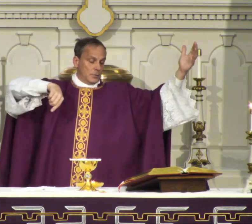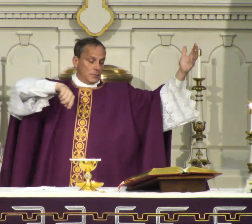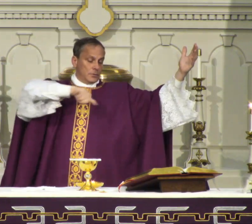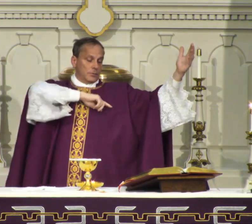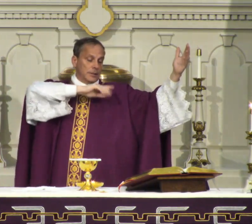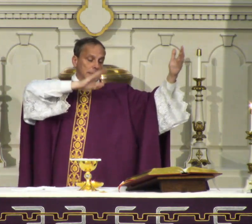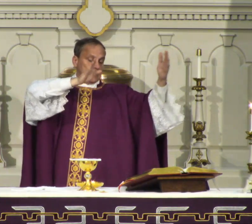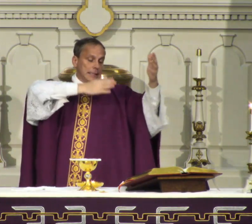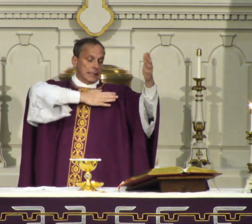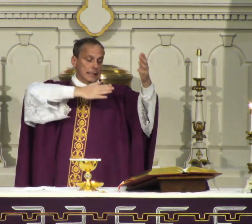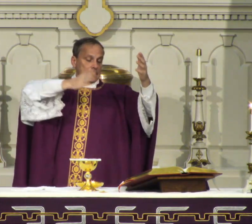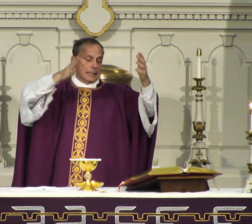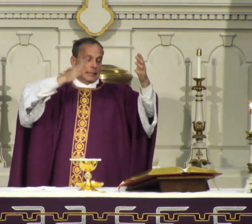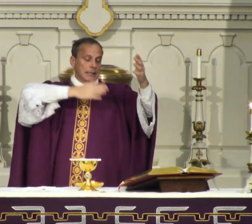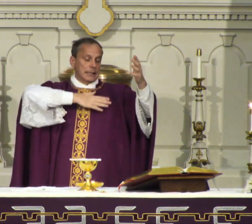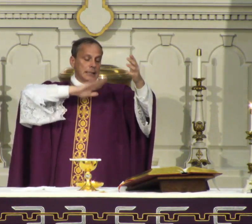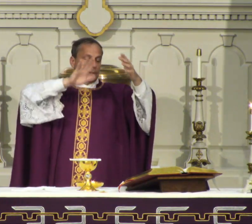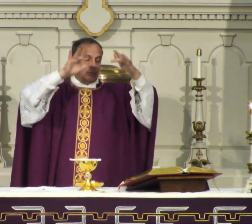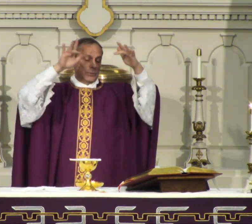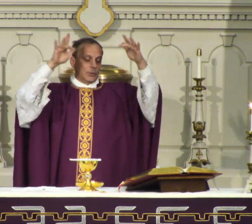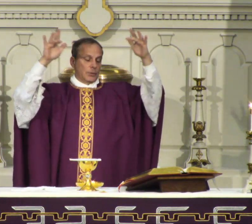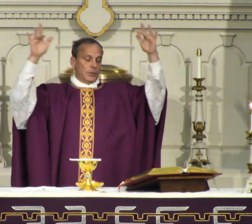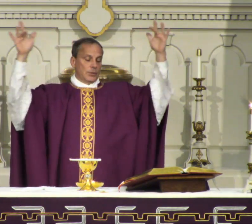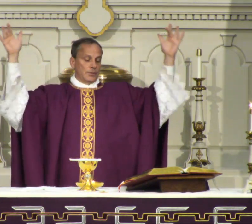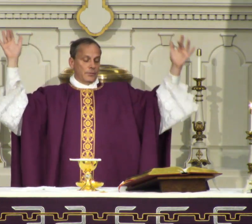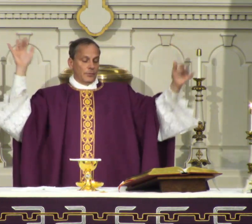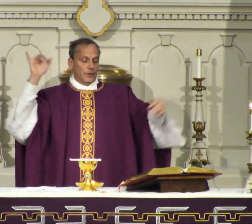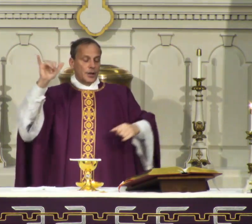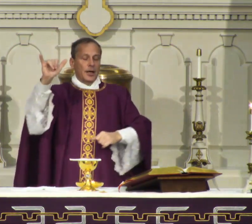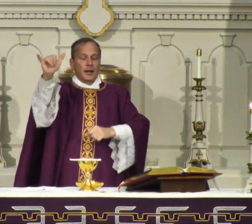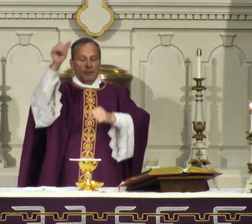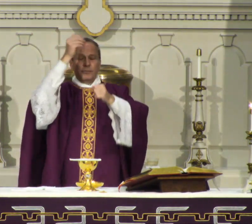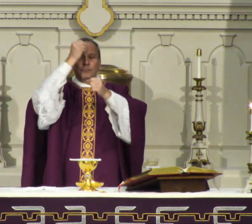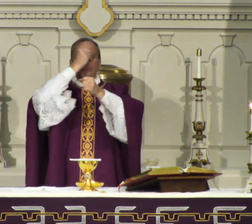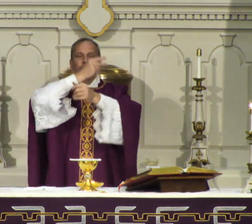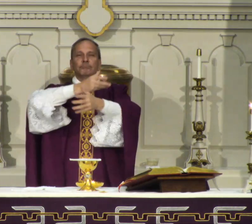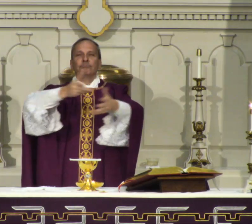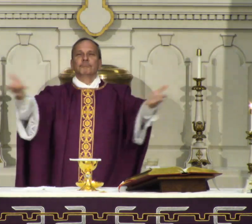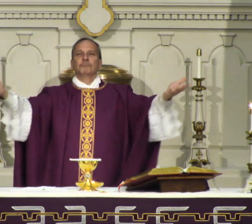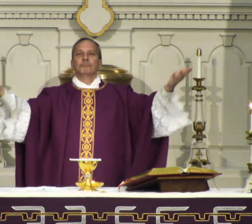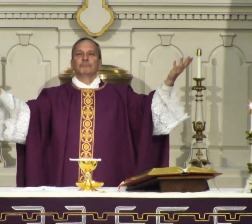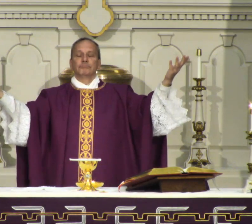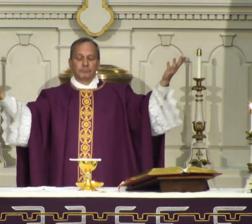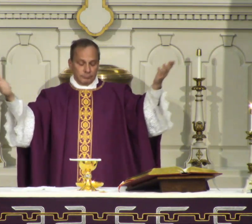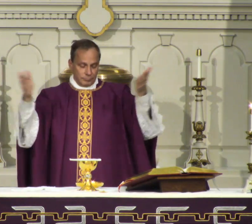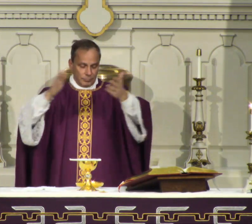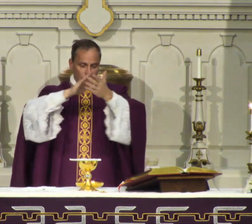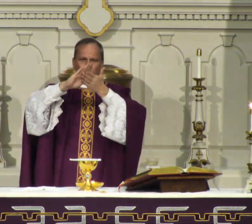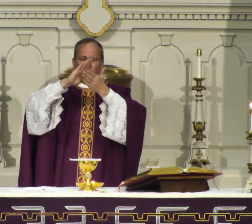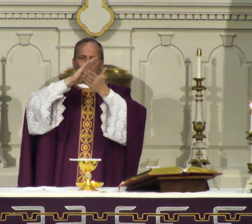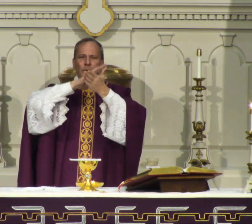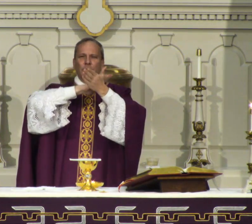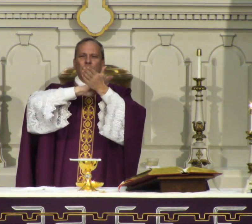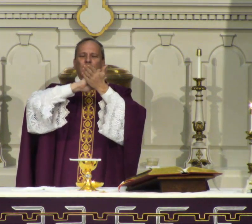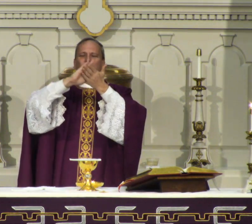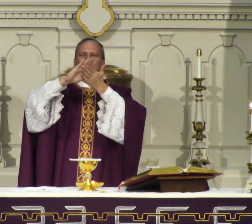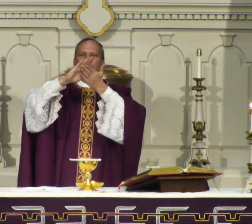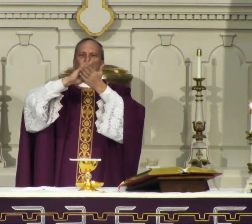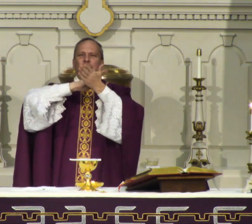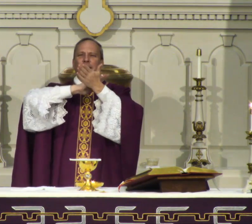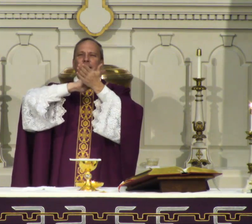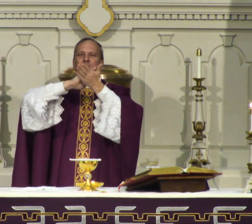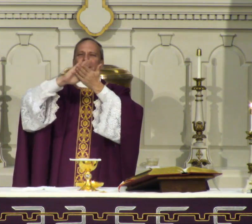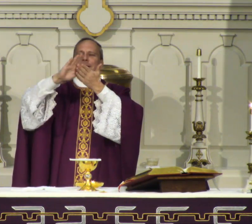we sing the hymn of your glory, as without end we acclaim. Holy,